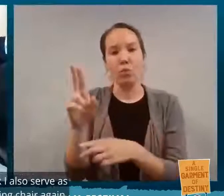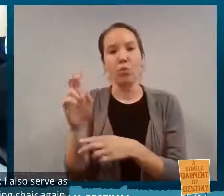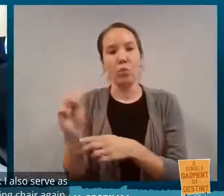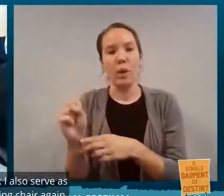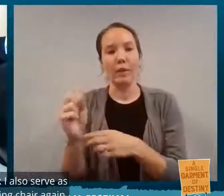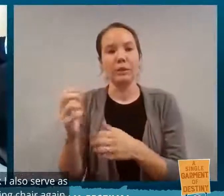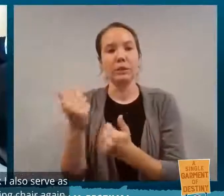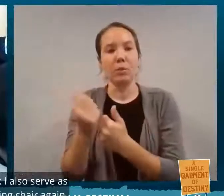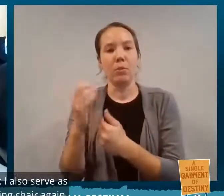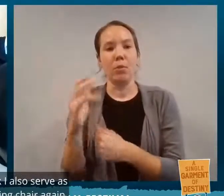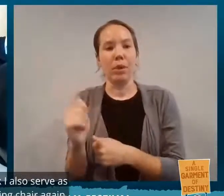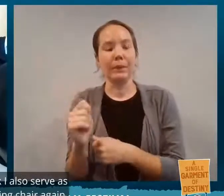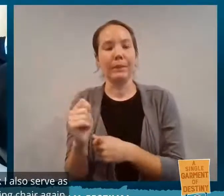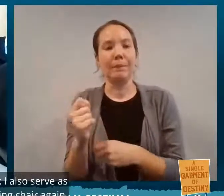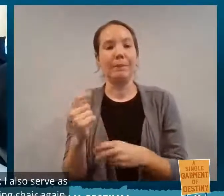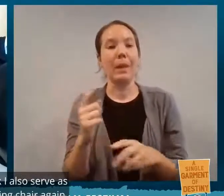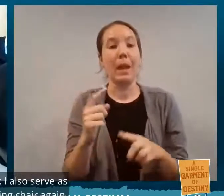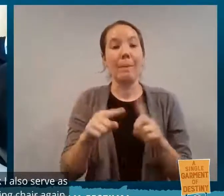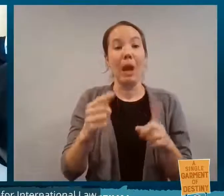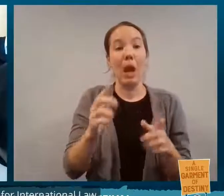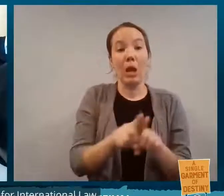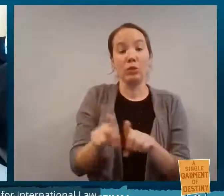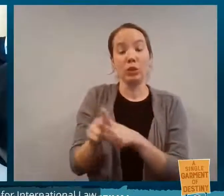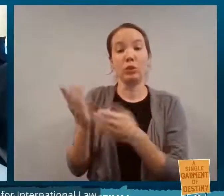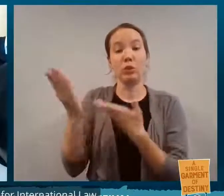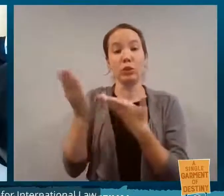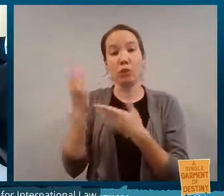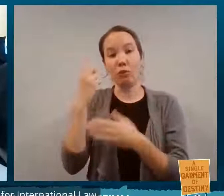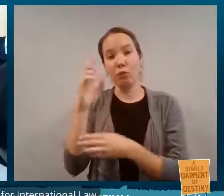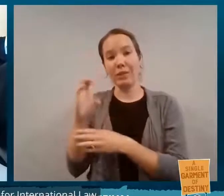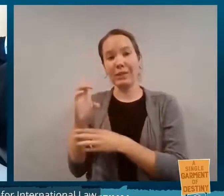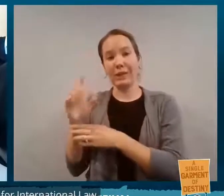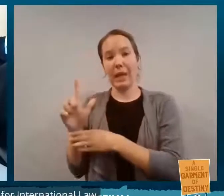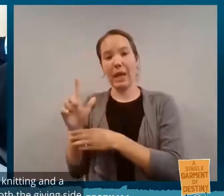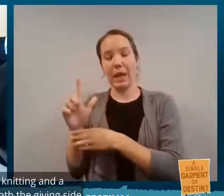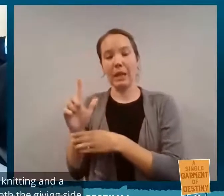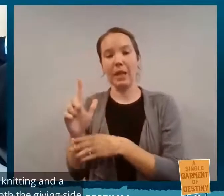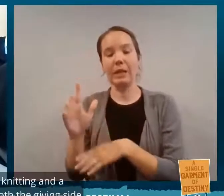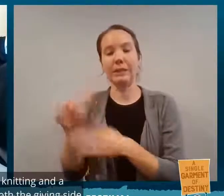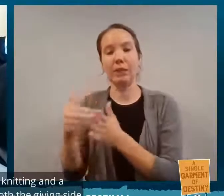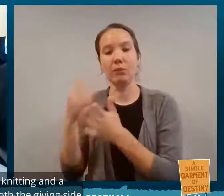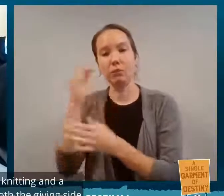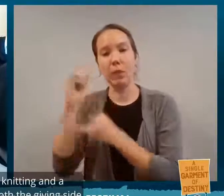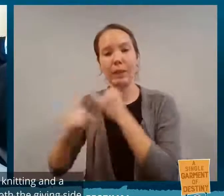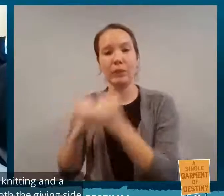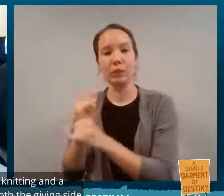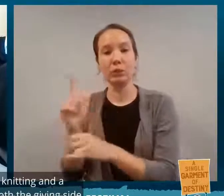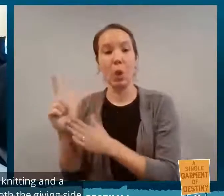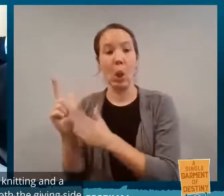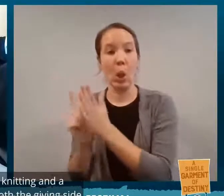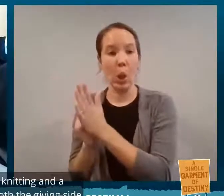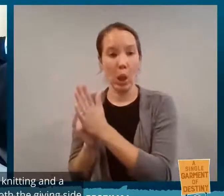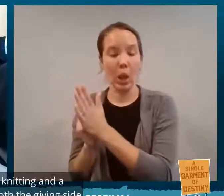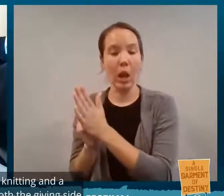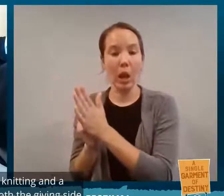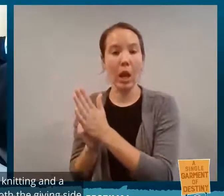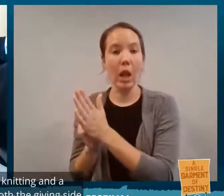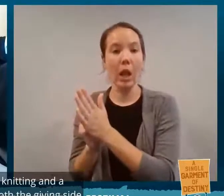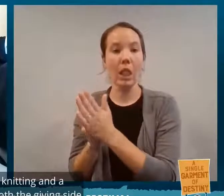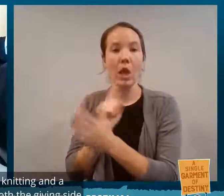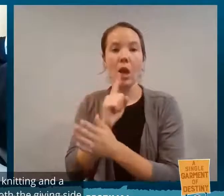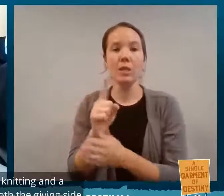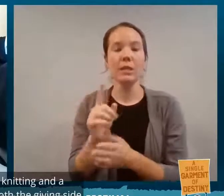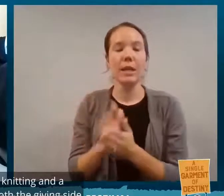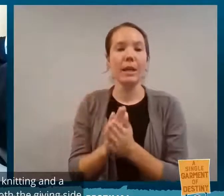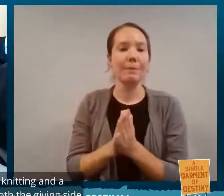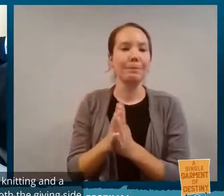think I also serve as the incoming chair again of CL, the Center for International Labor Law. There is a